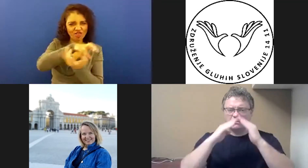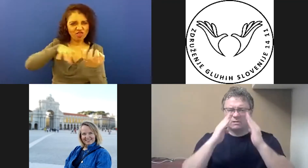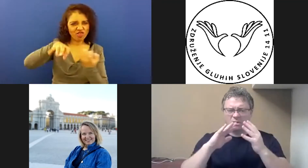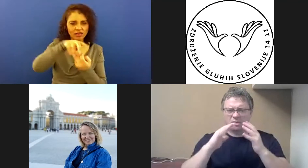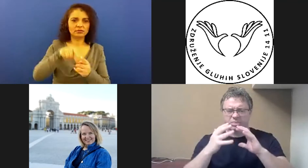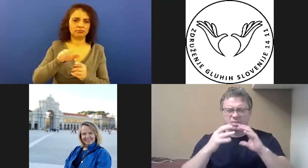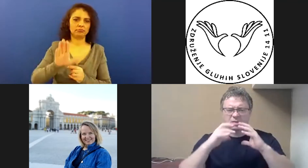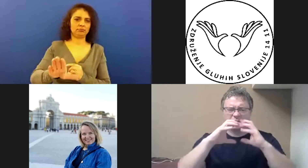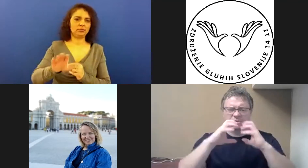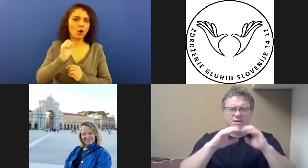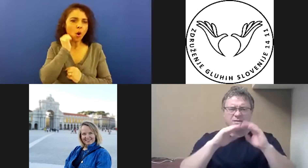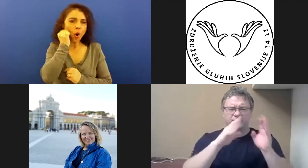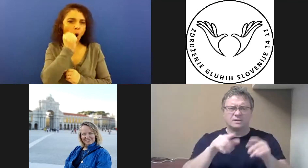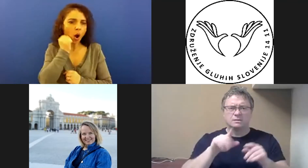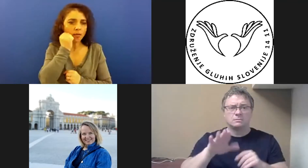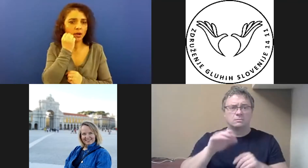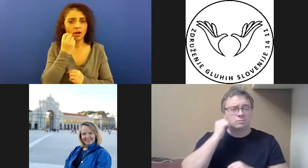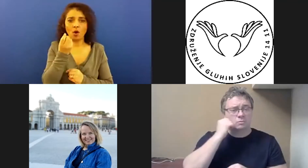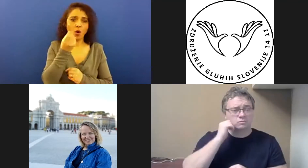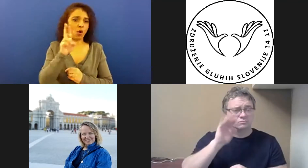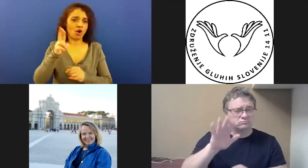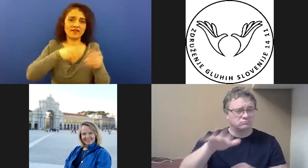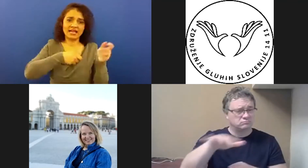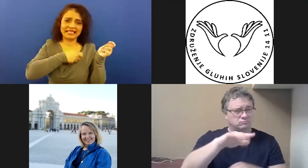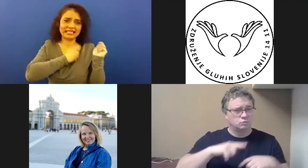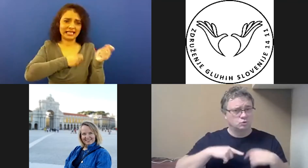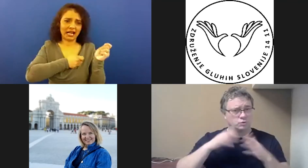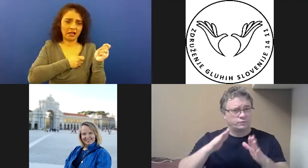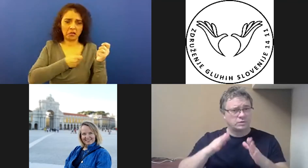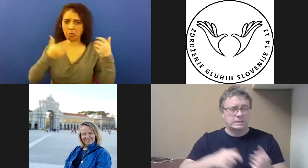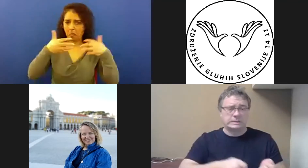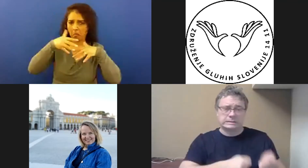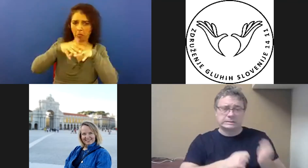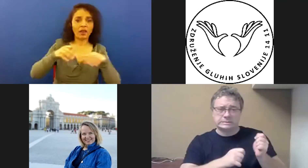The picture you just saw was kind of a slum